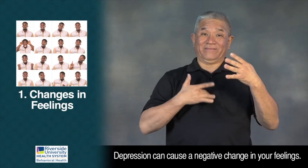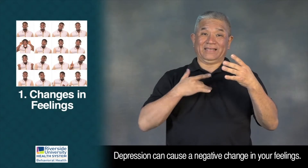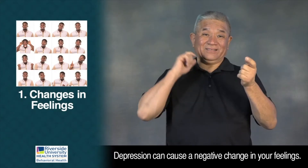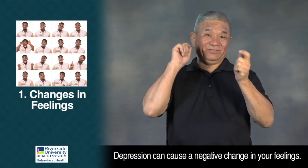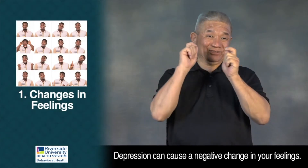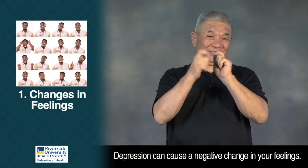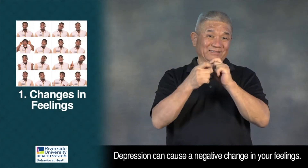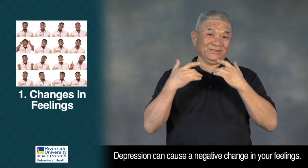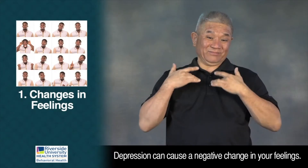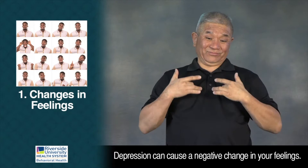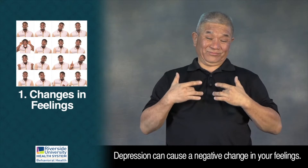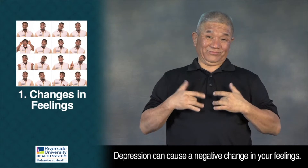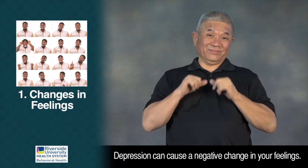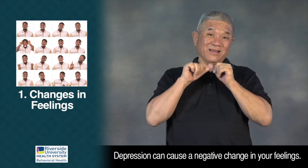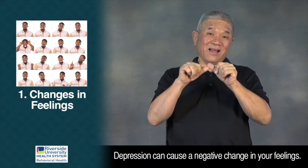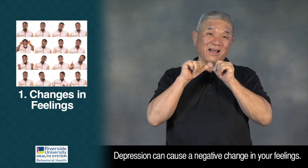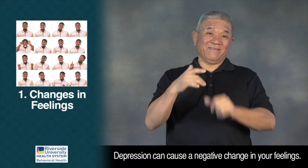Depression can cause a negative change in your feelings.